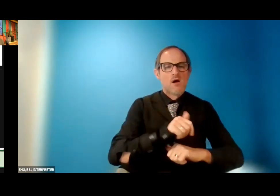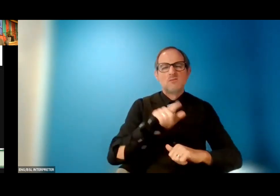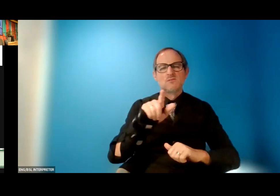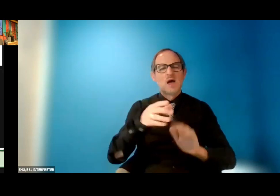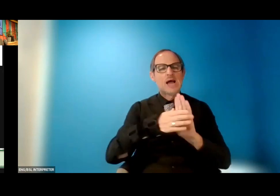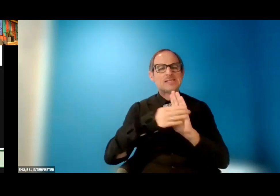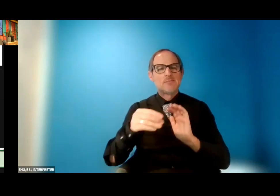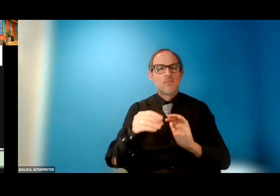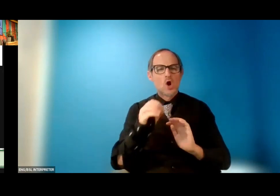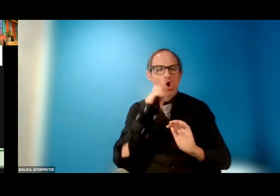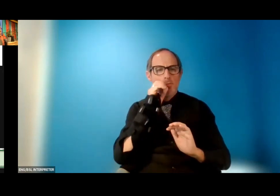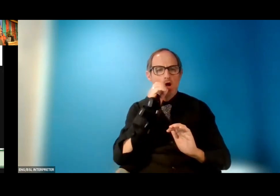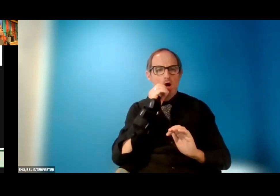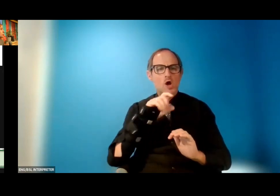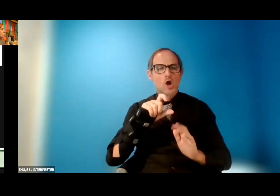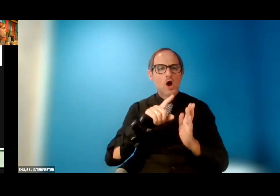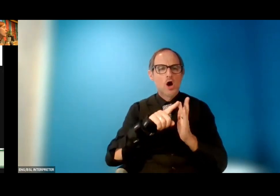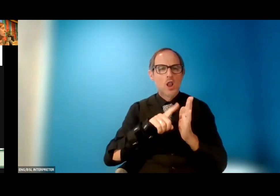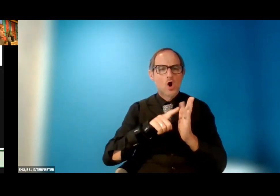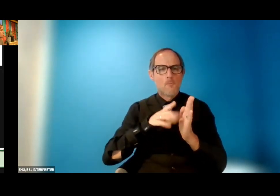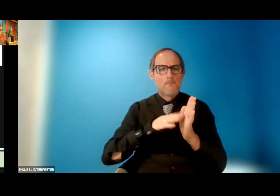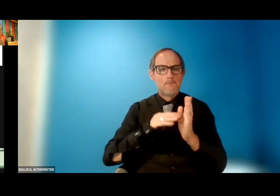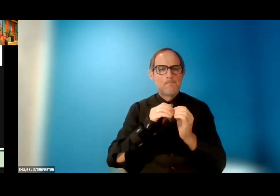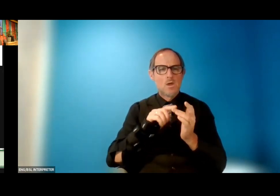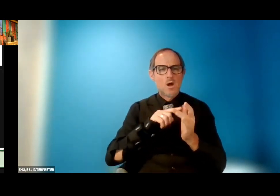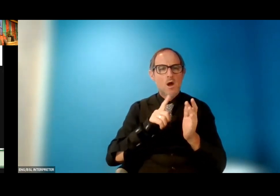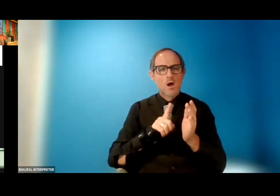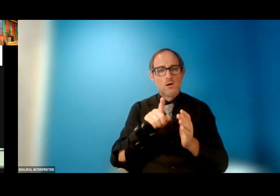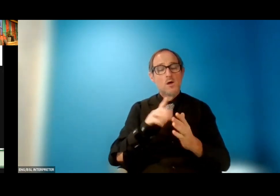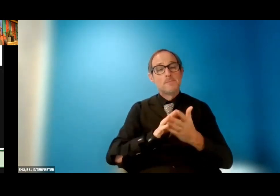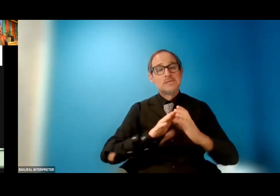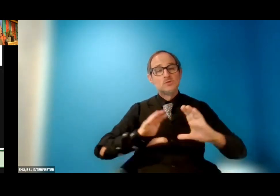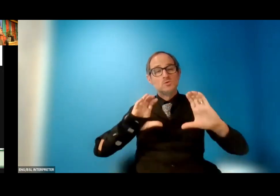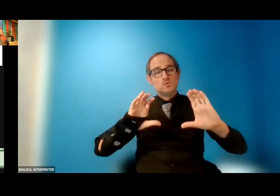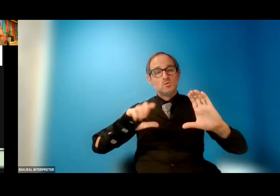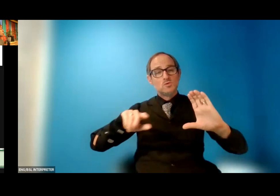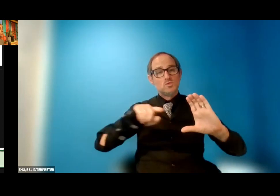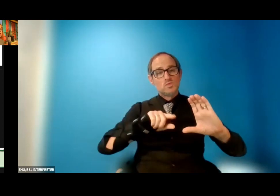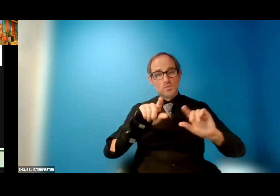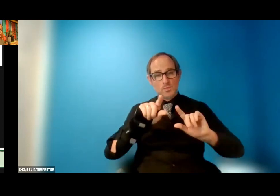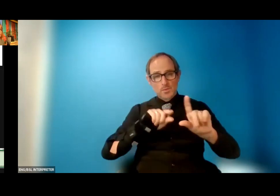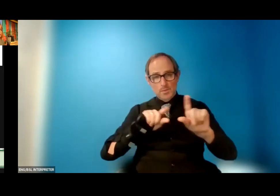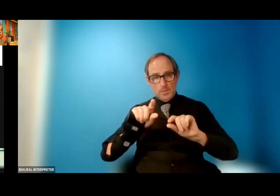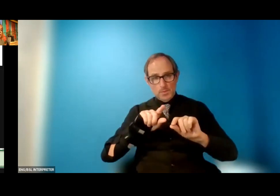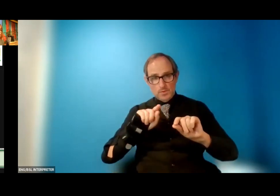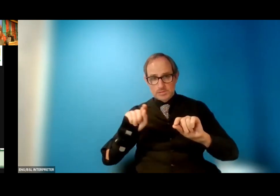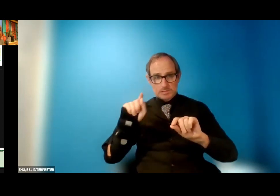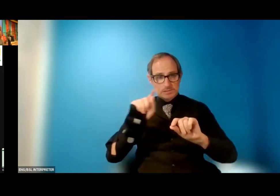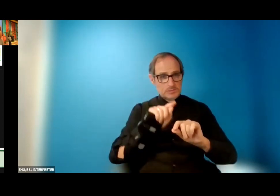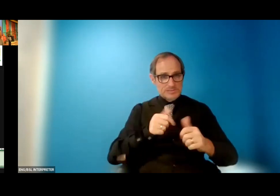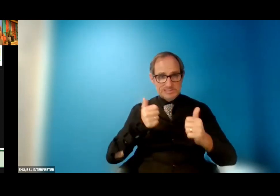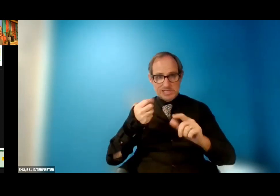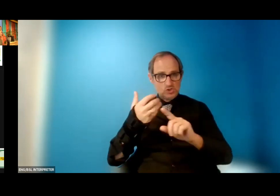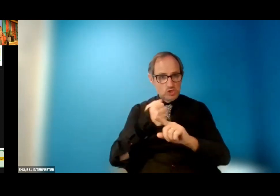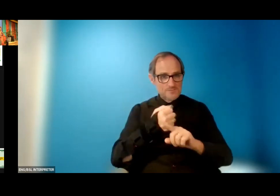chosen a big set of indicators through which they're measuring, and they will be tracking how well they're doing towards achieving their vision. And